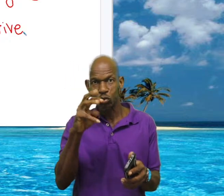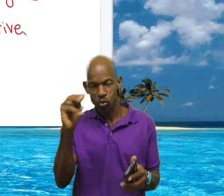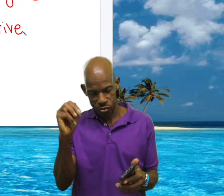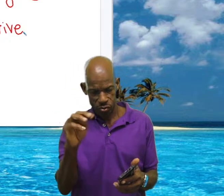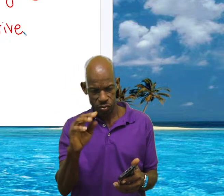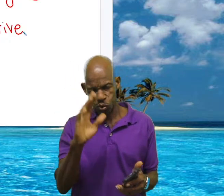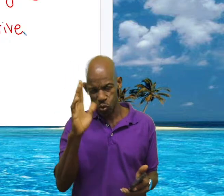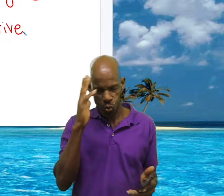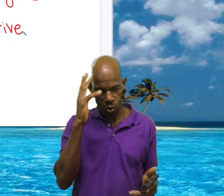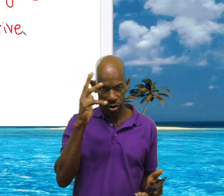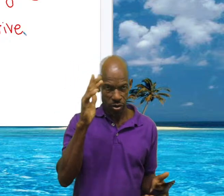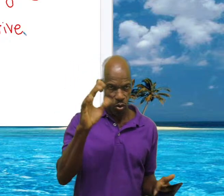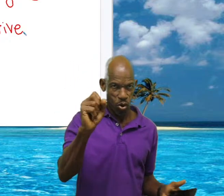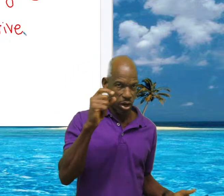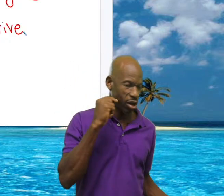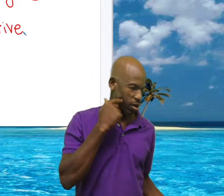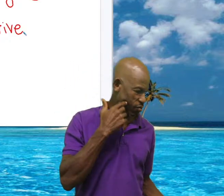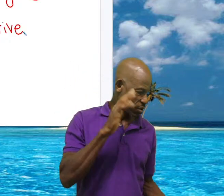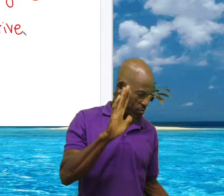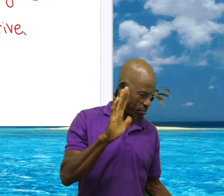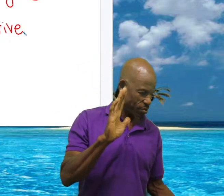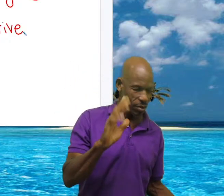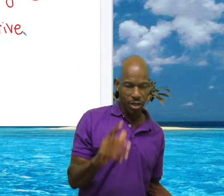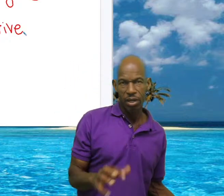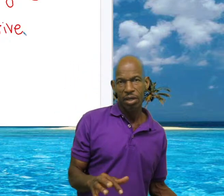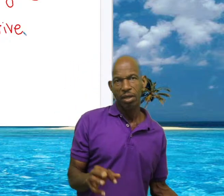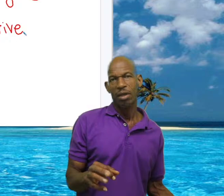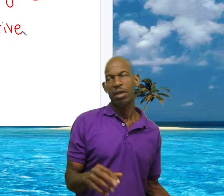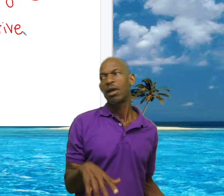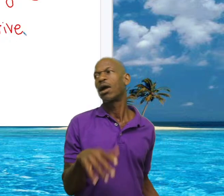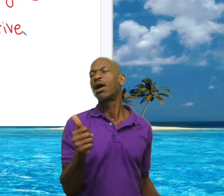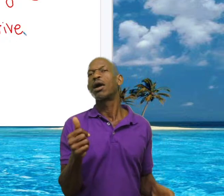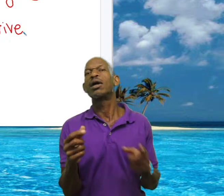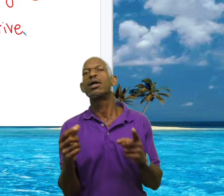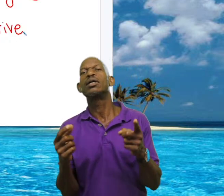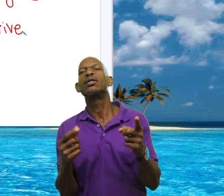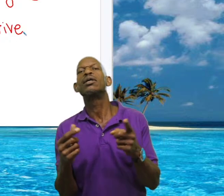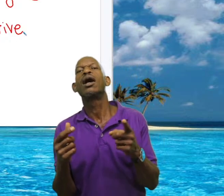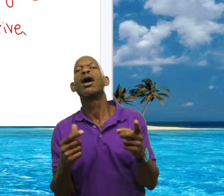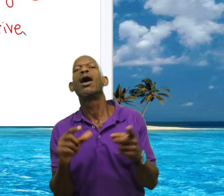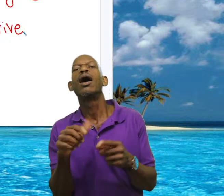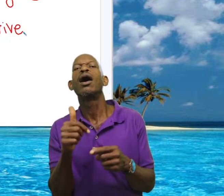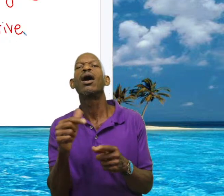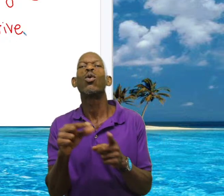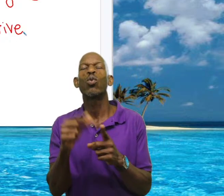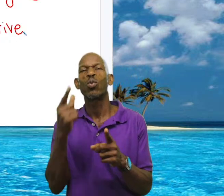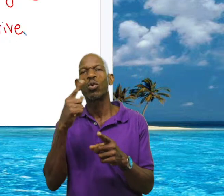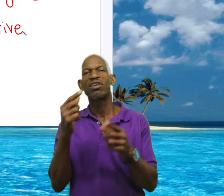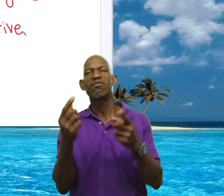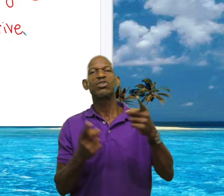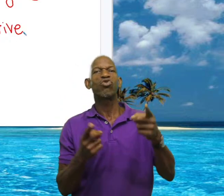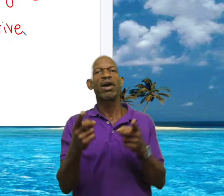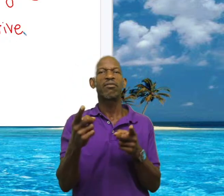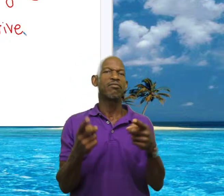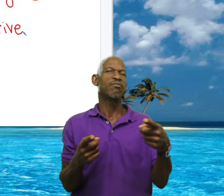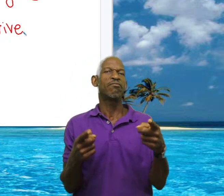search. What synonym can we use for drive? And it have to be a verb. It must be a